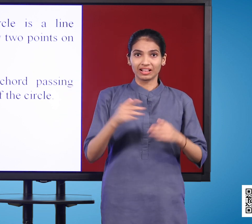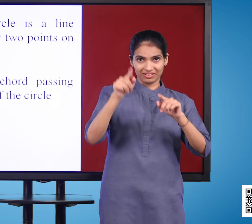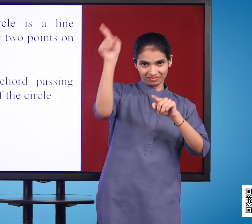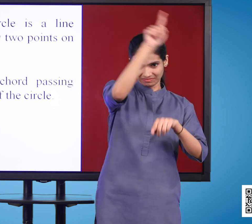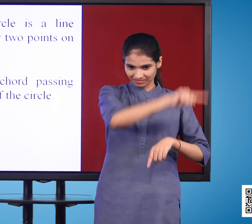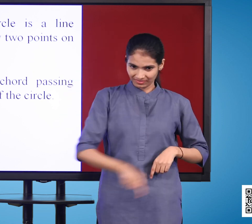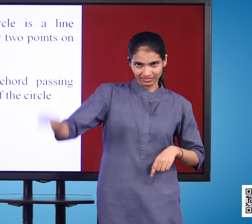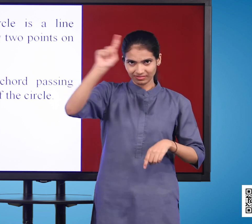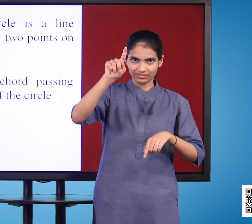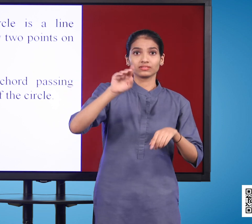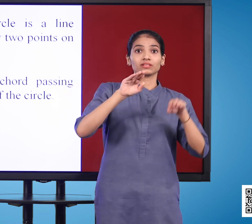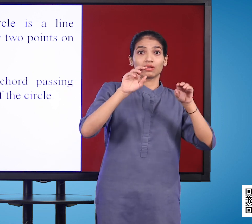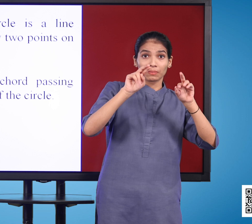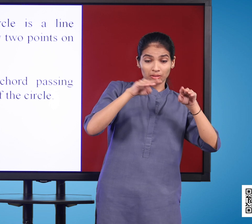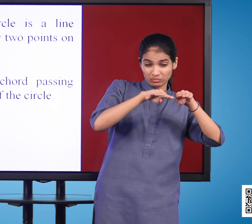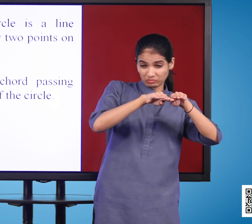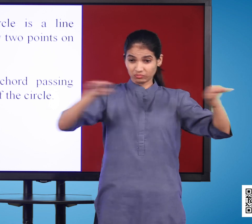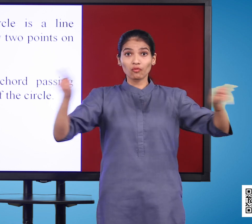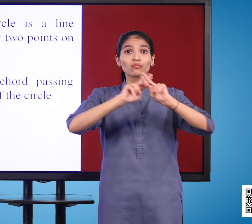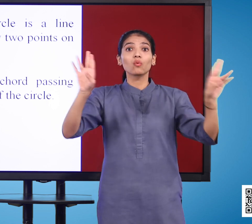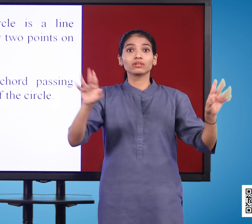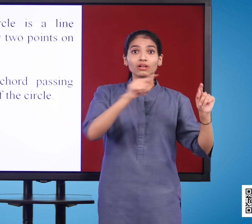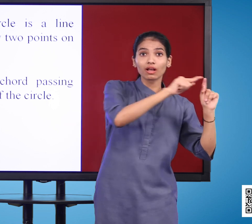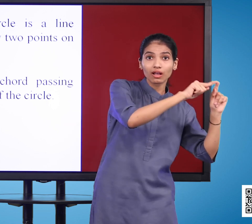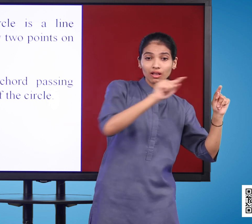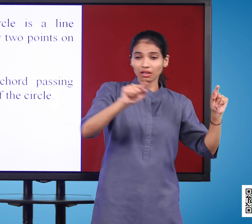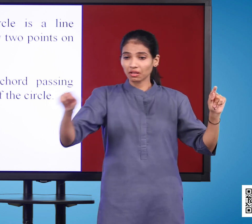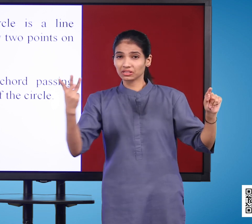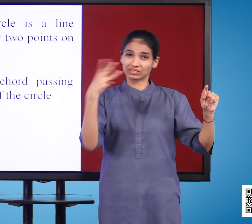A diameter is a chord passing through the center of the circle.